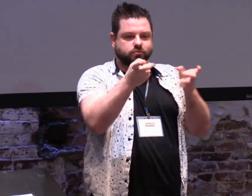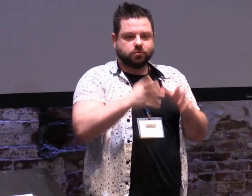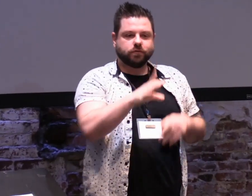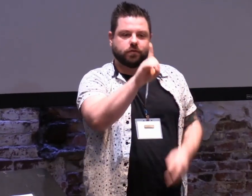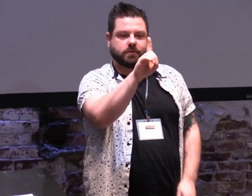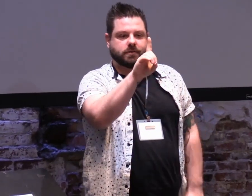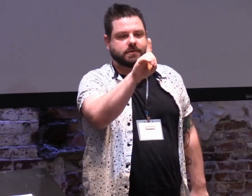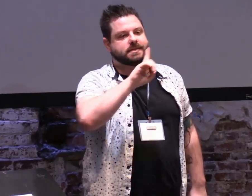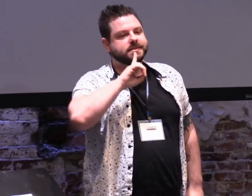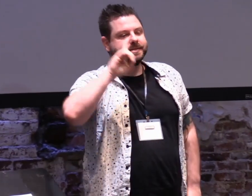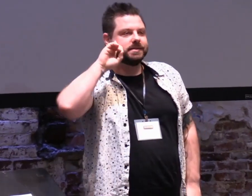I'm a co-director